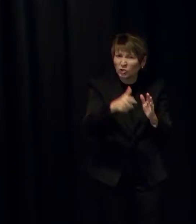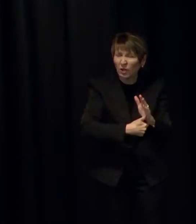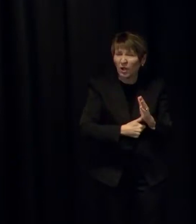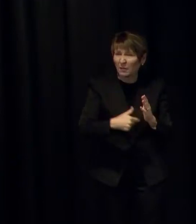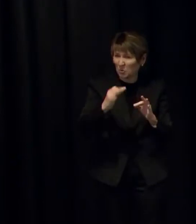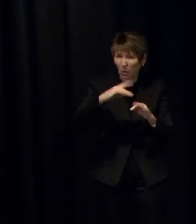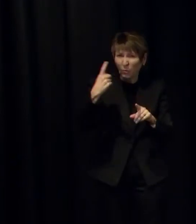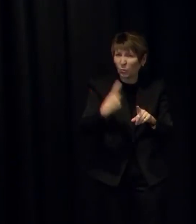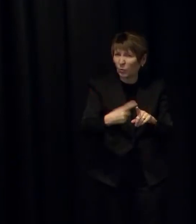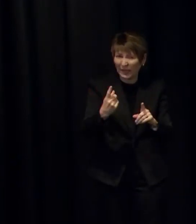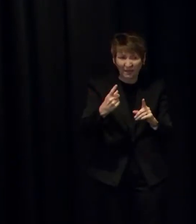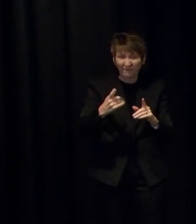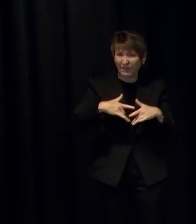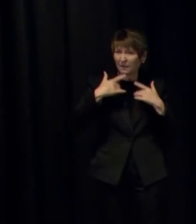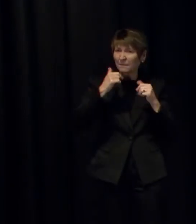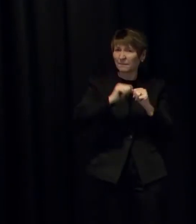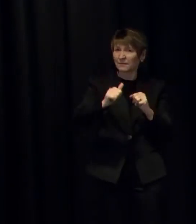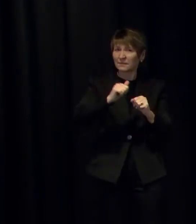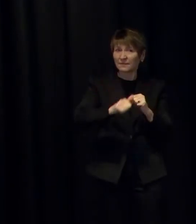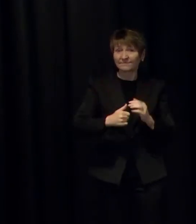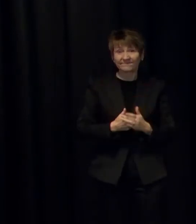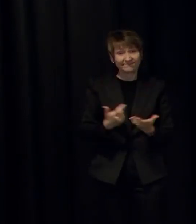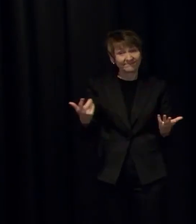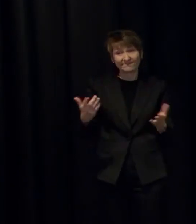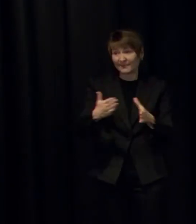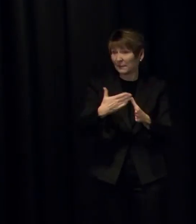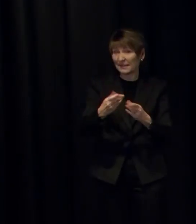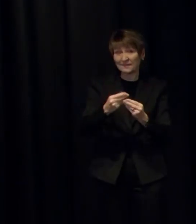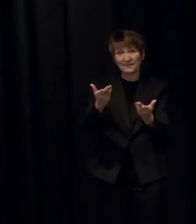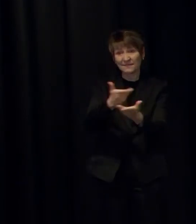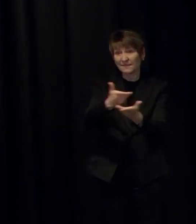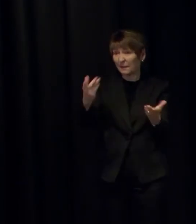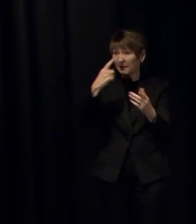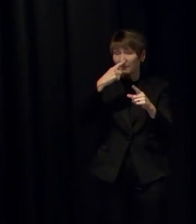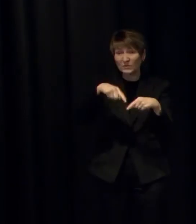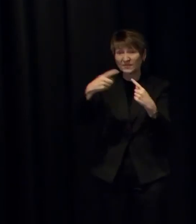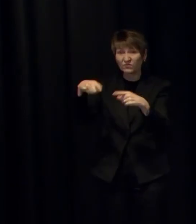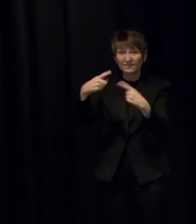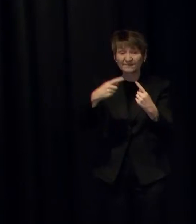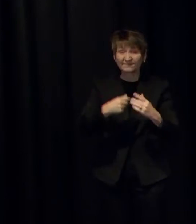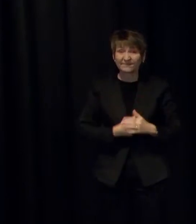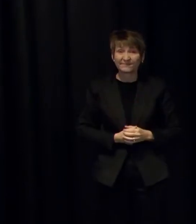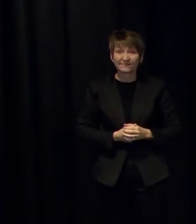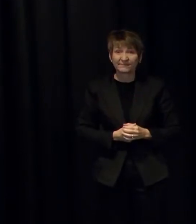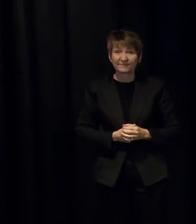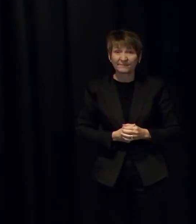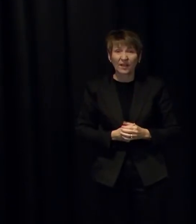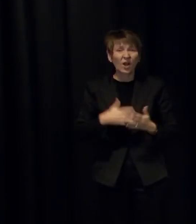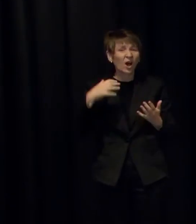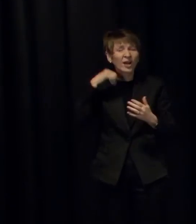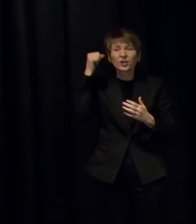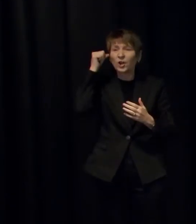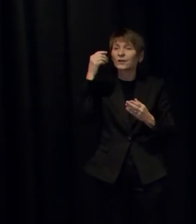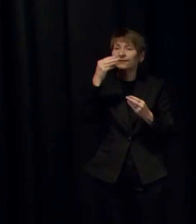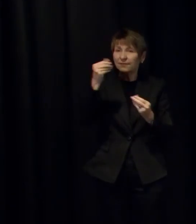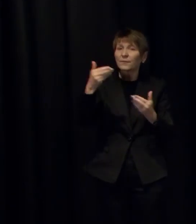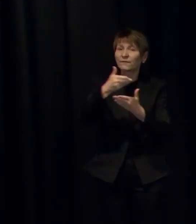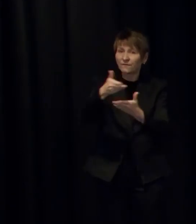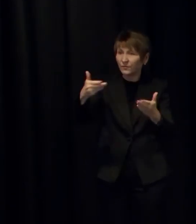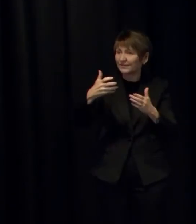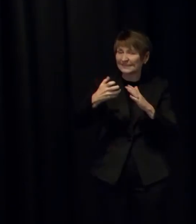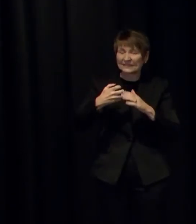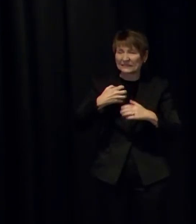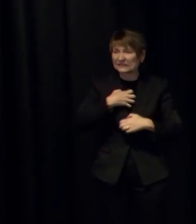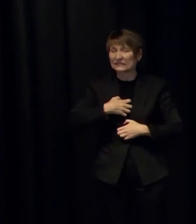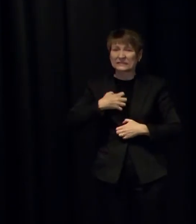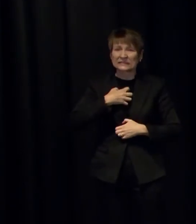license by recognising that some people have broken those restrictions because they can't tolerate it, and